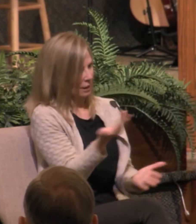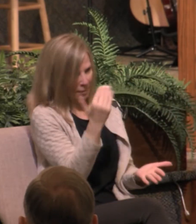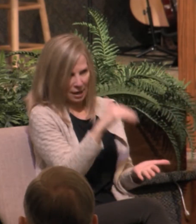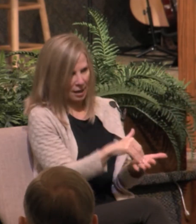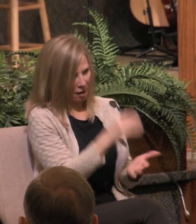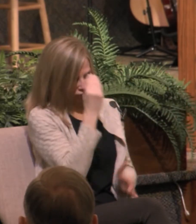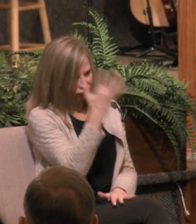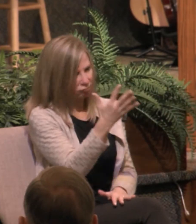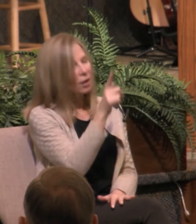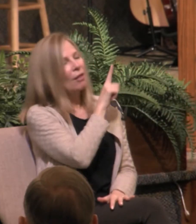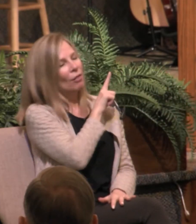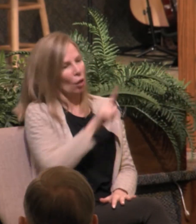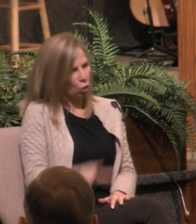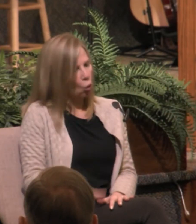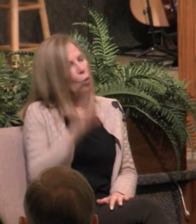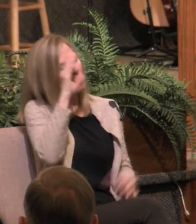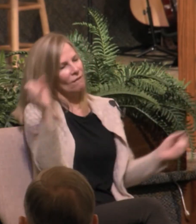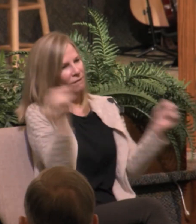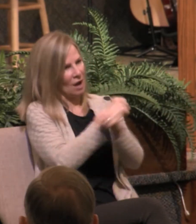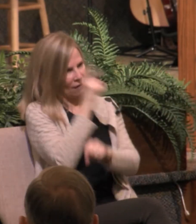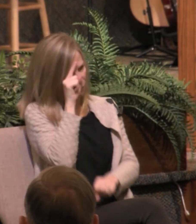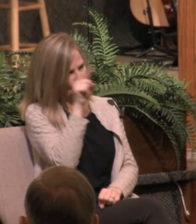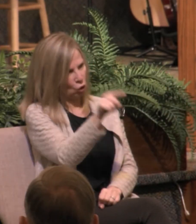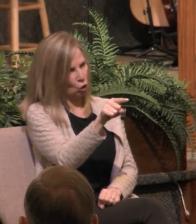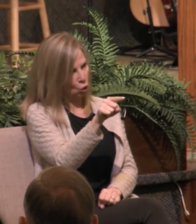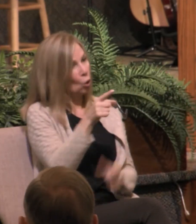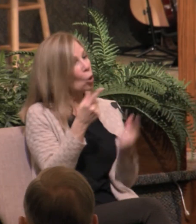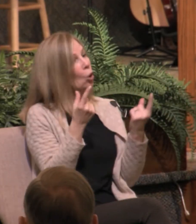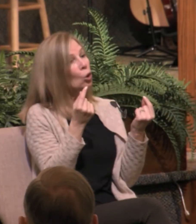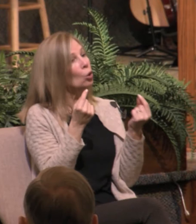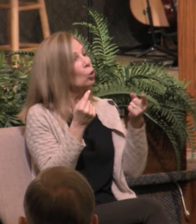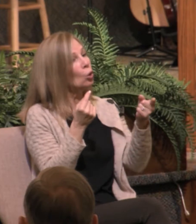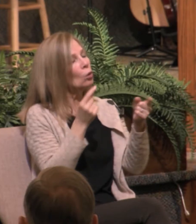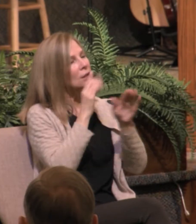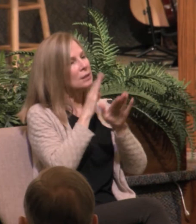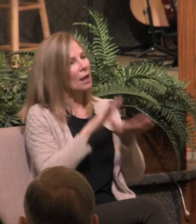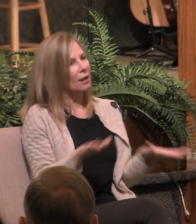again. The Lord will fight for you while you keep silent."